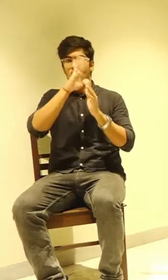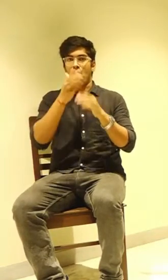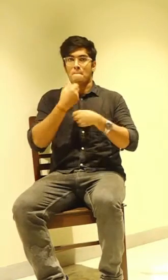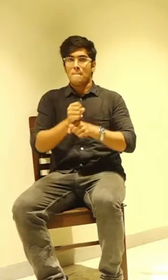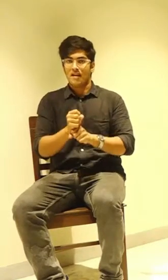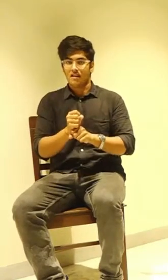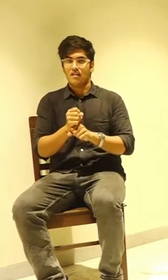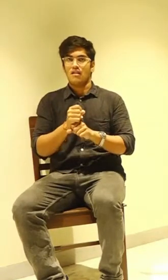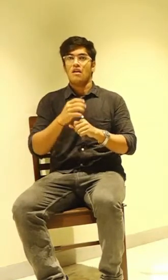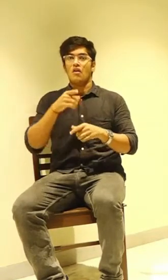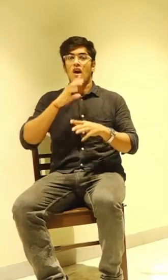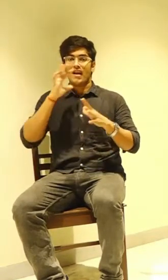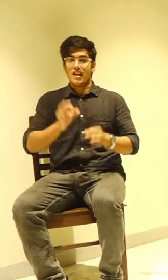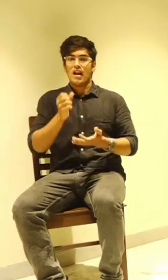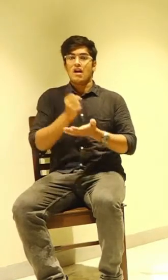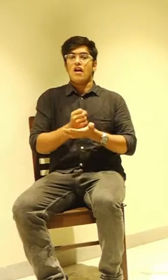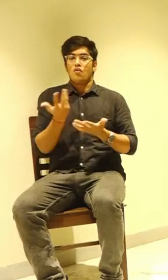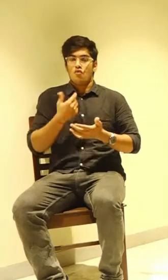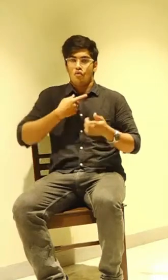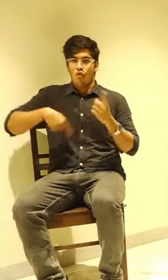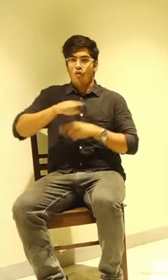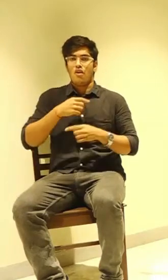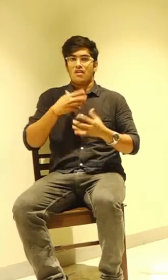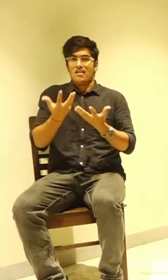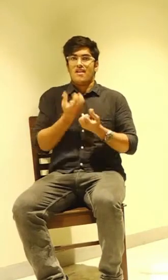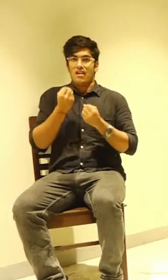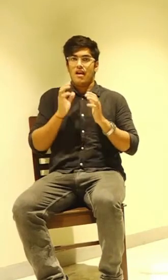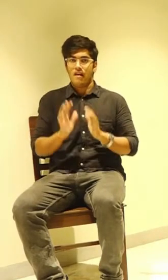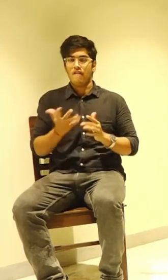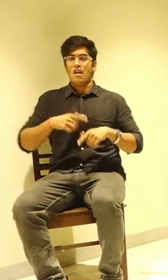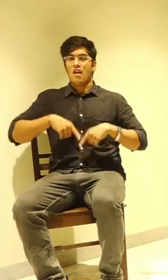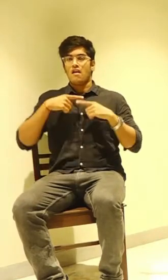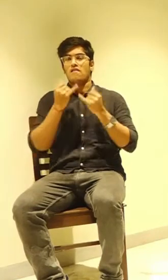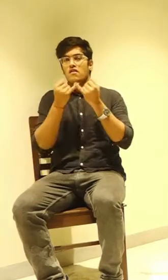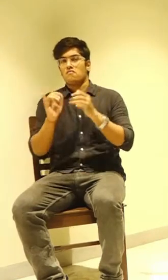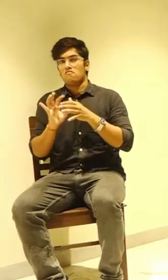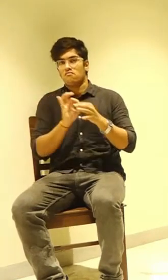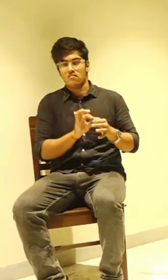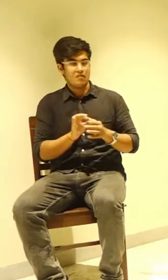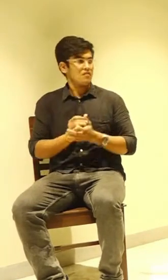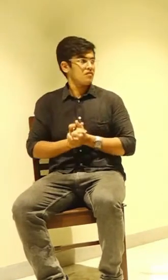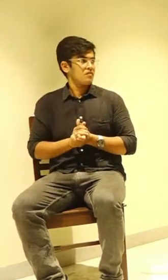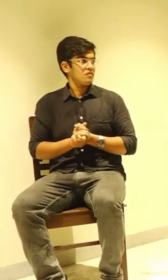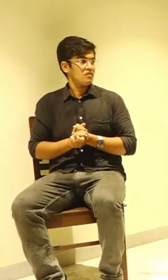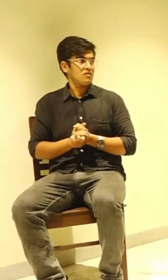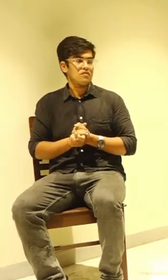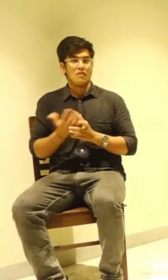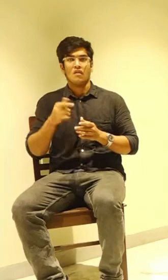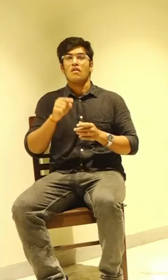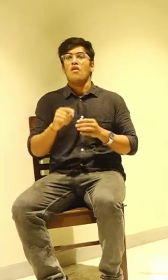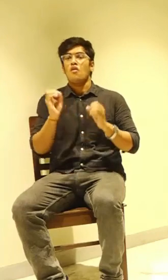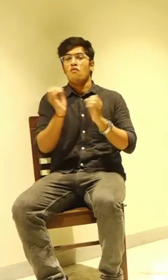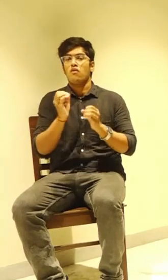rights, the rights that we would deserve when it comes to the protection of our life and liberty. What could it have been? Why wasn't it as it